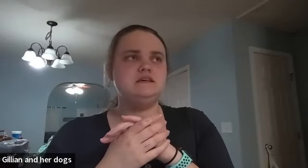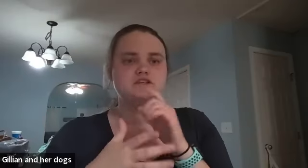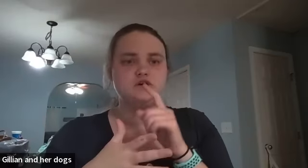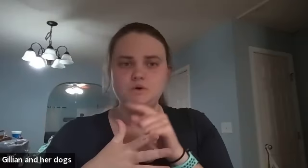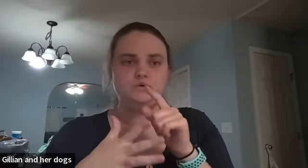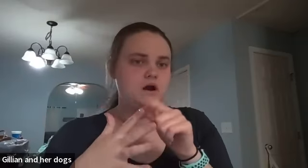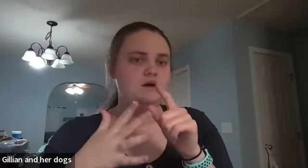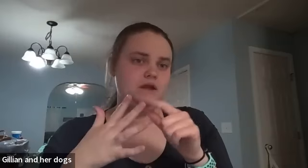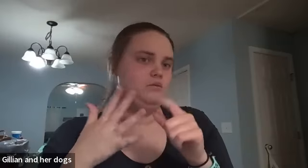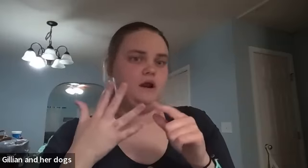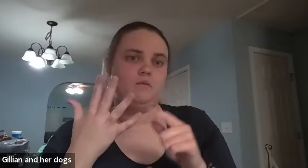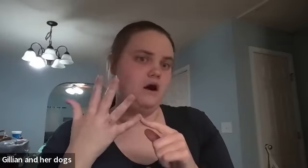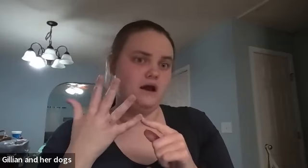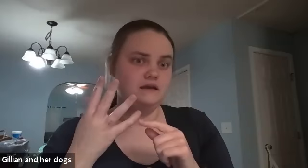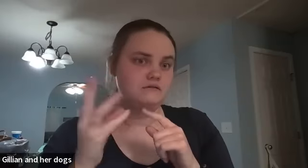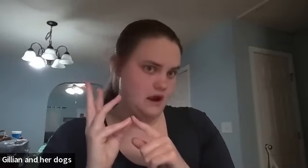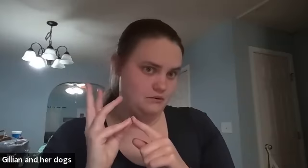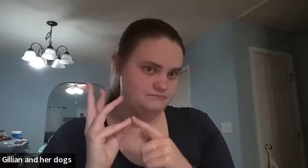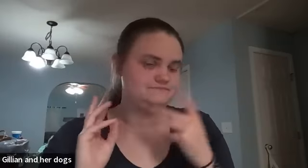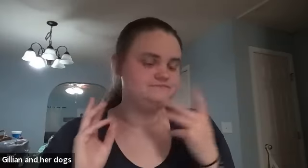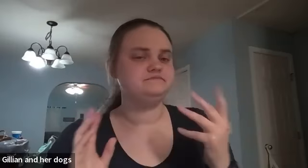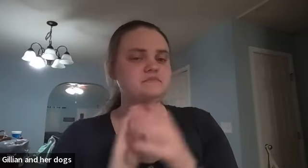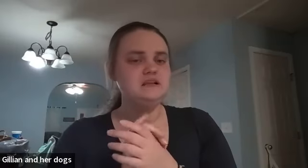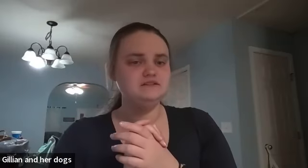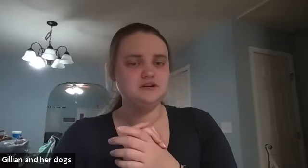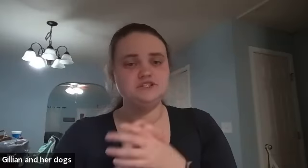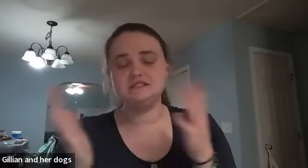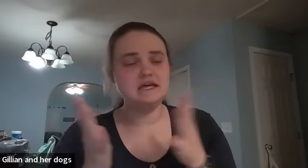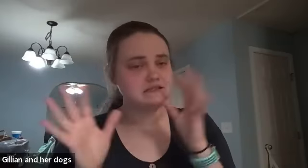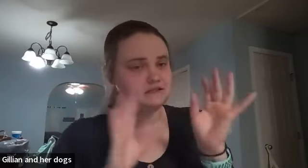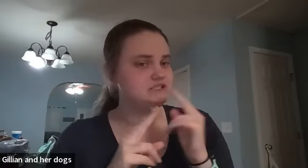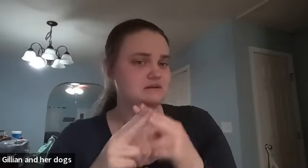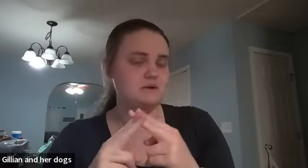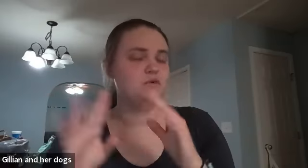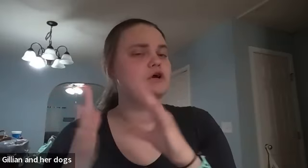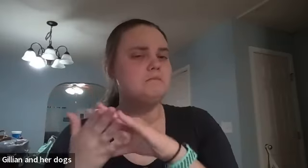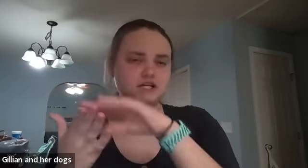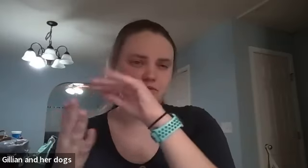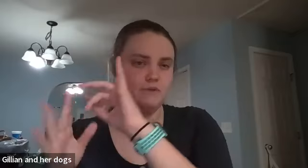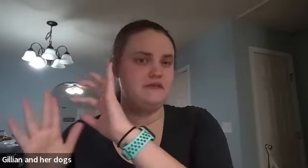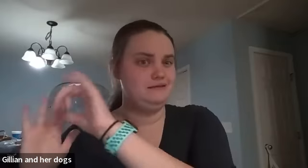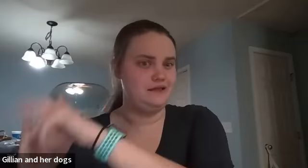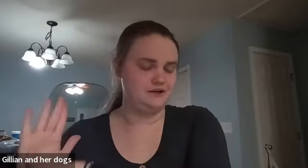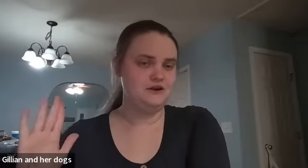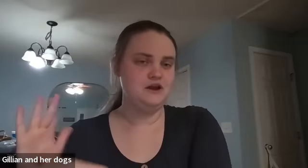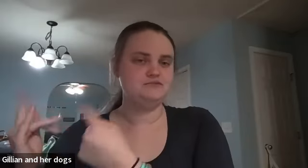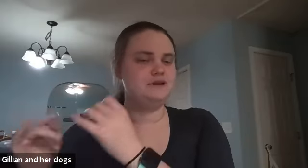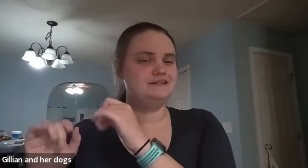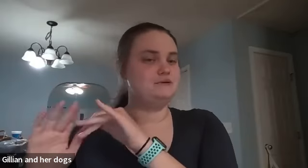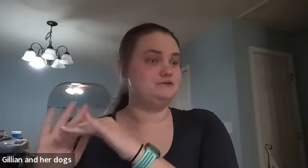it's a who, what, when, where, why, or how. So that's a little tidbit. We'll learn much more about that later. Try not to go into it